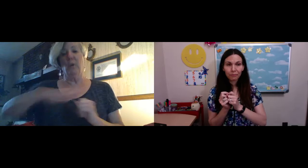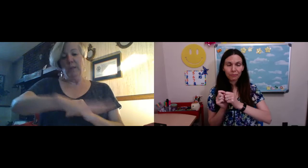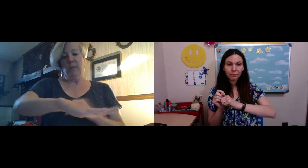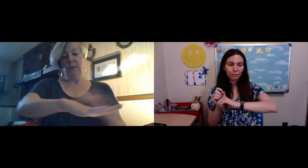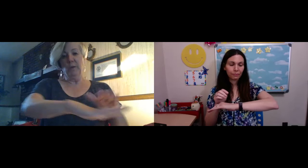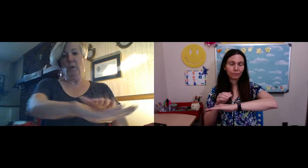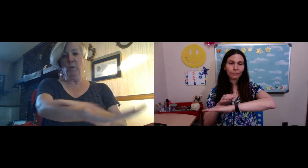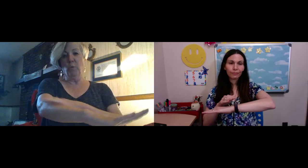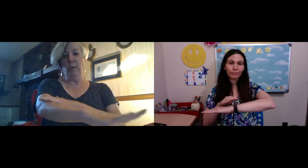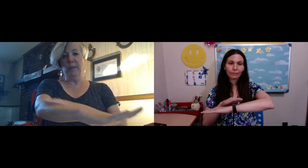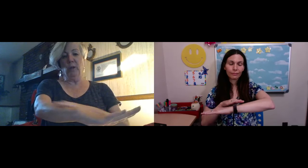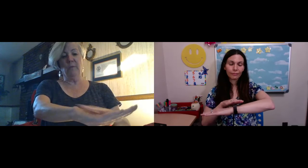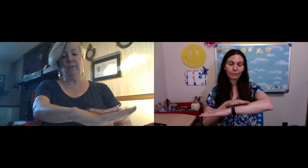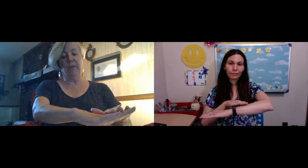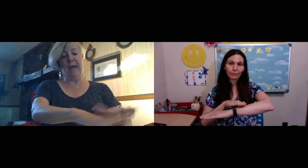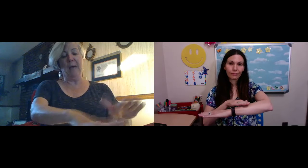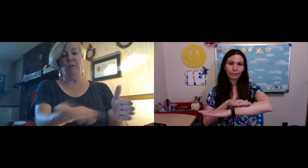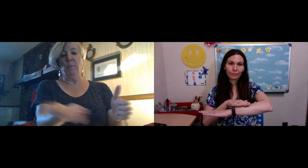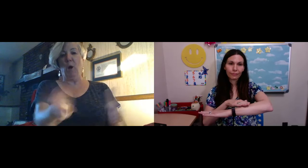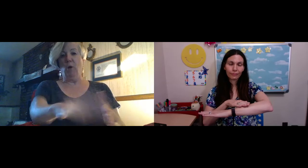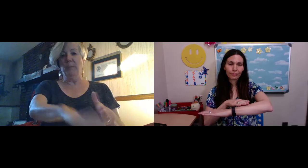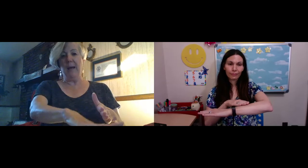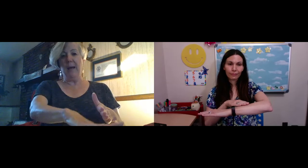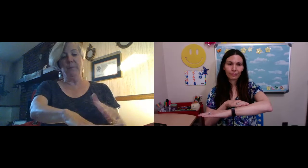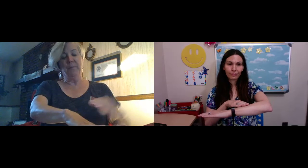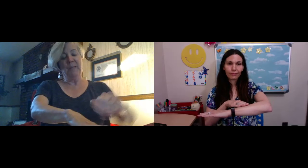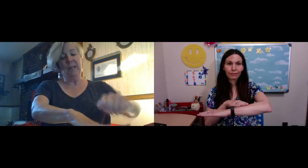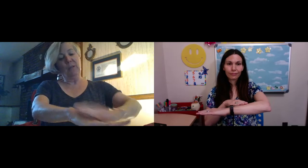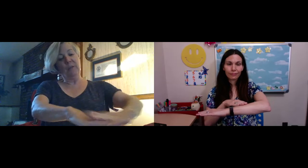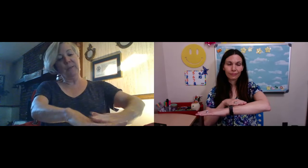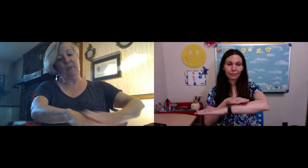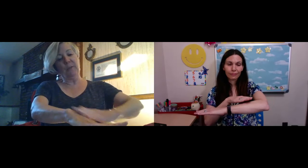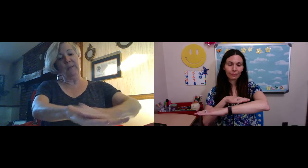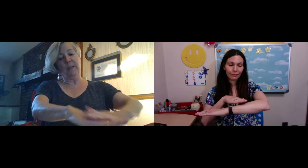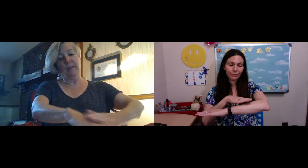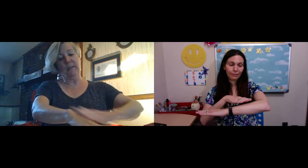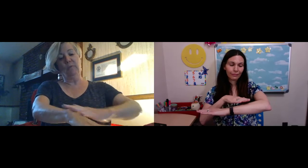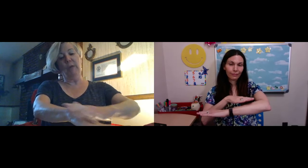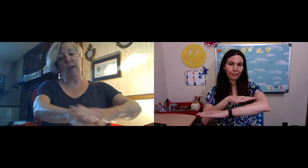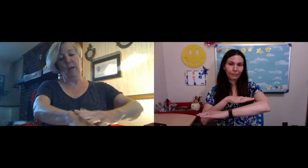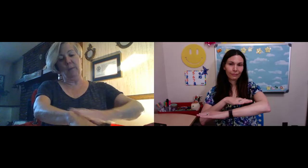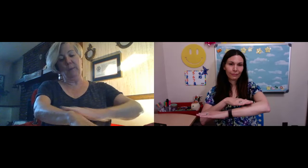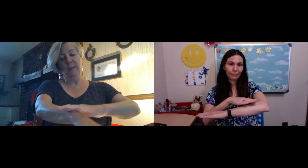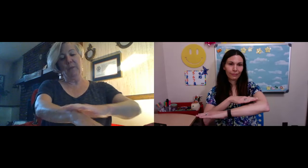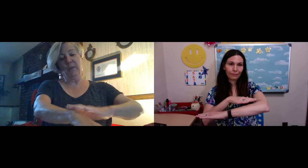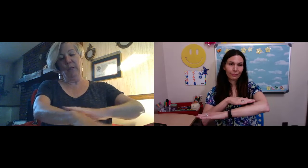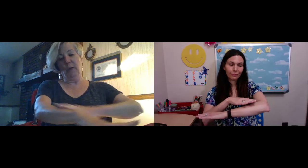slow, you're going to hold one arm flat with your palm down, and you're just going to kind of